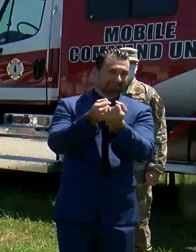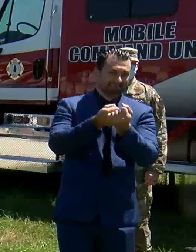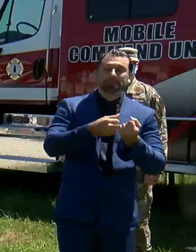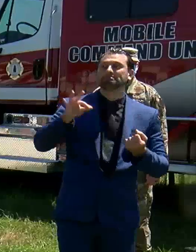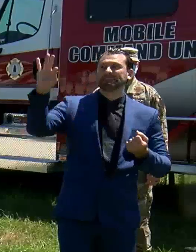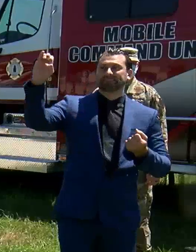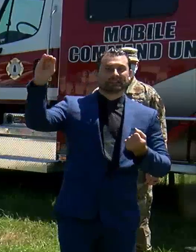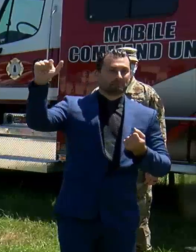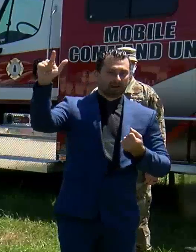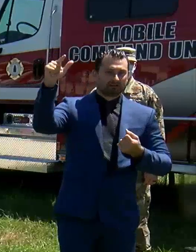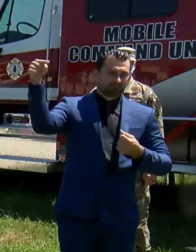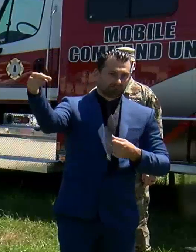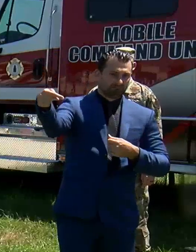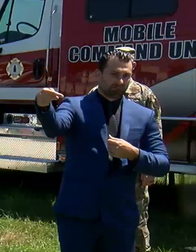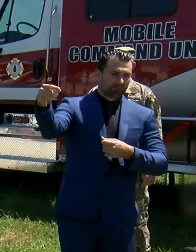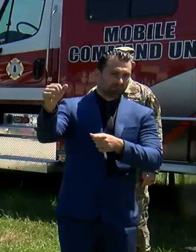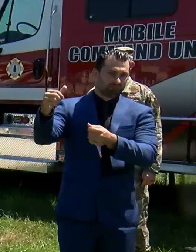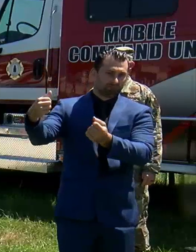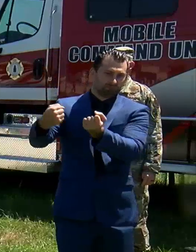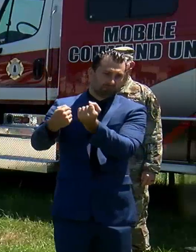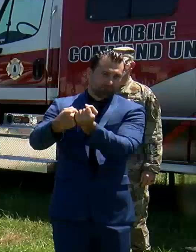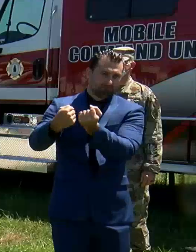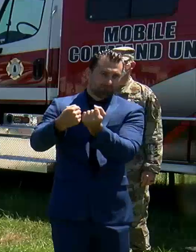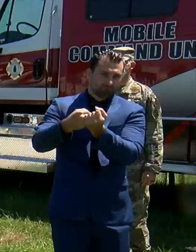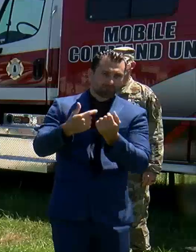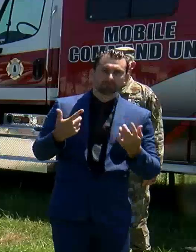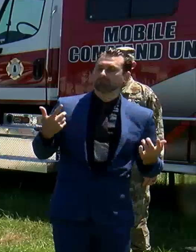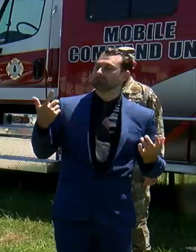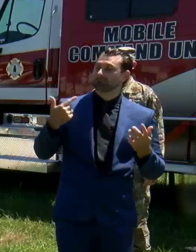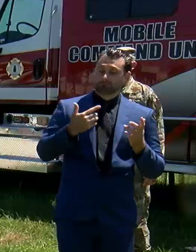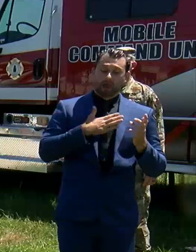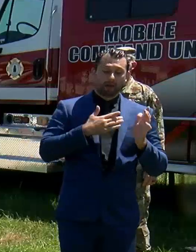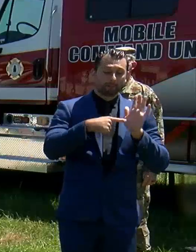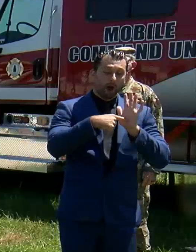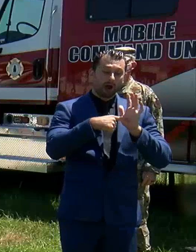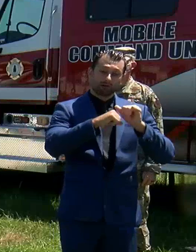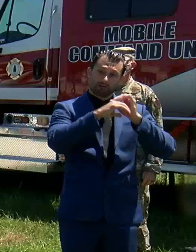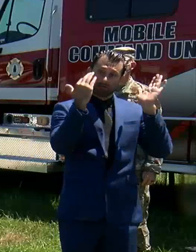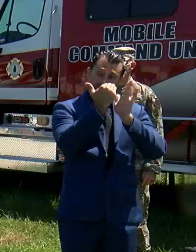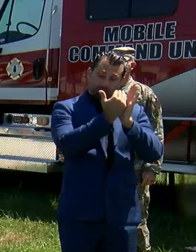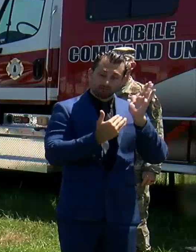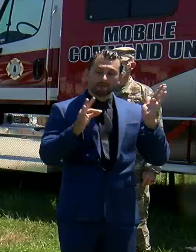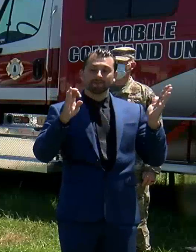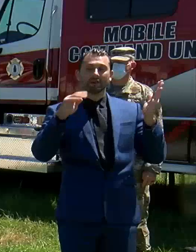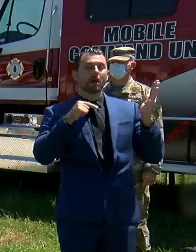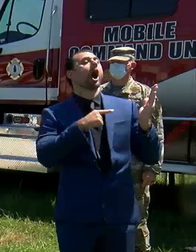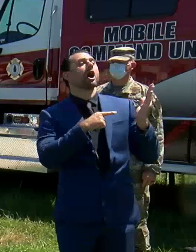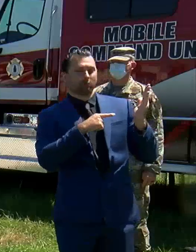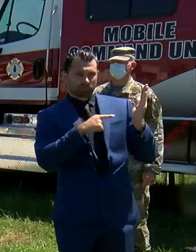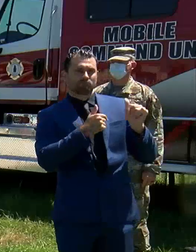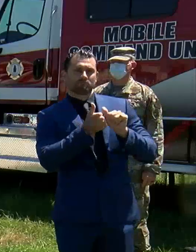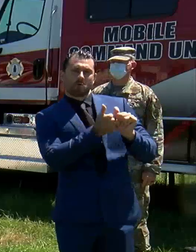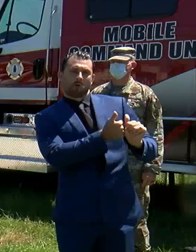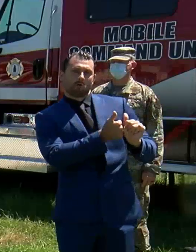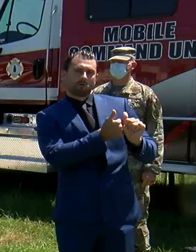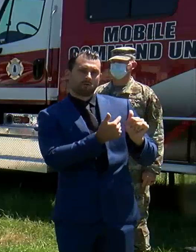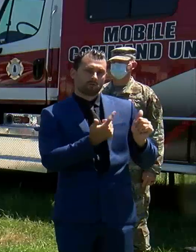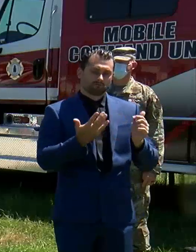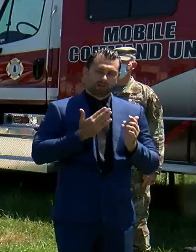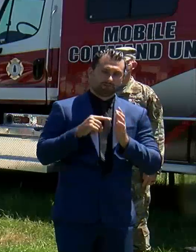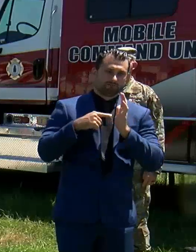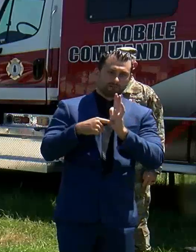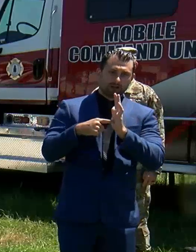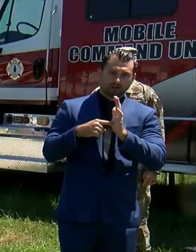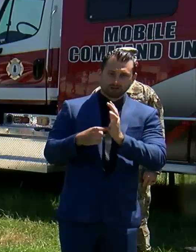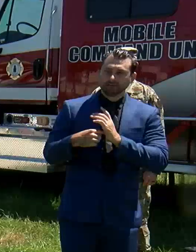important stockpile to be able to have. But we also understood that you needed to have the expeditionary testing. So